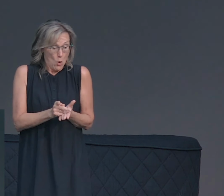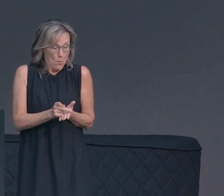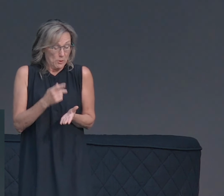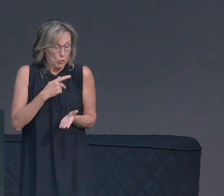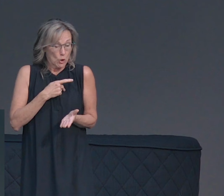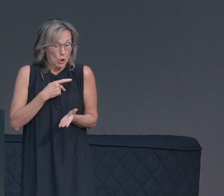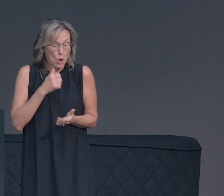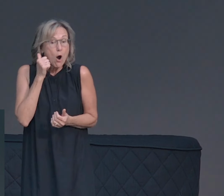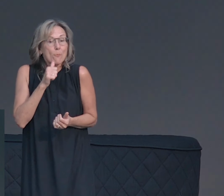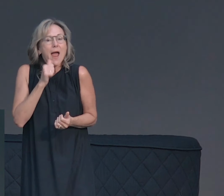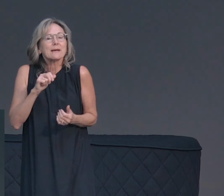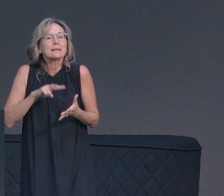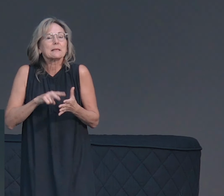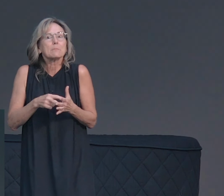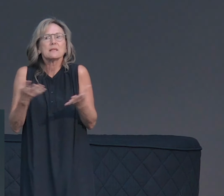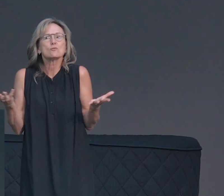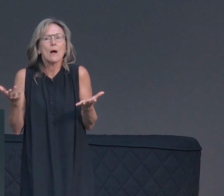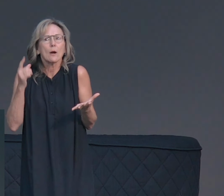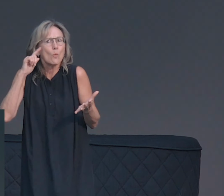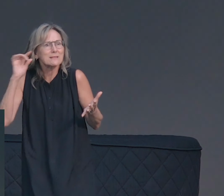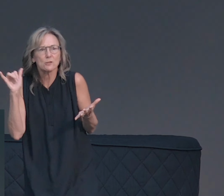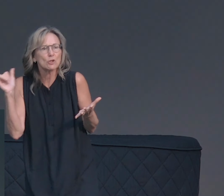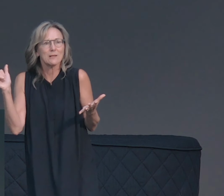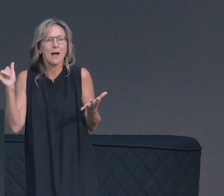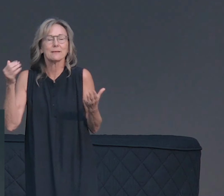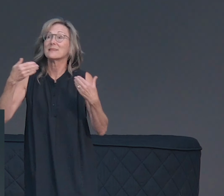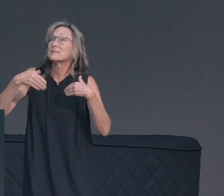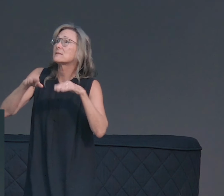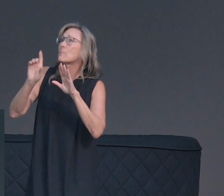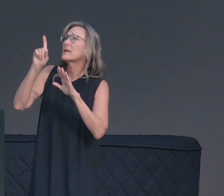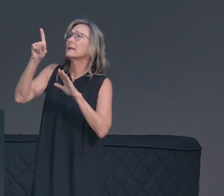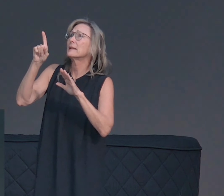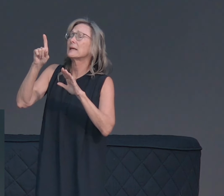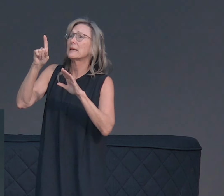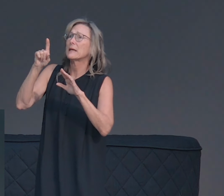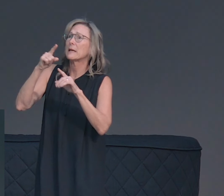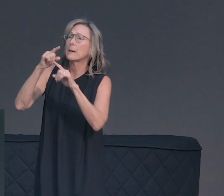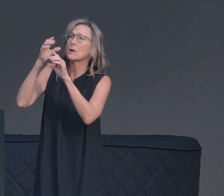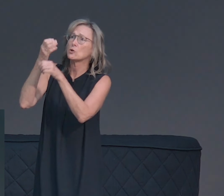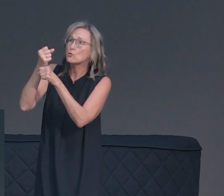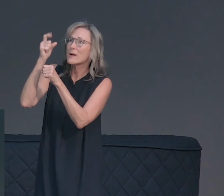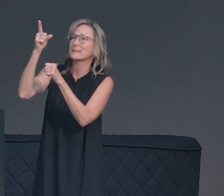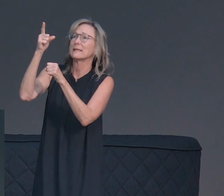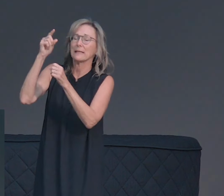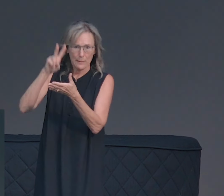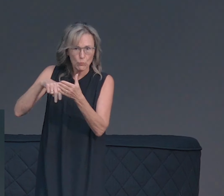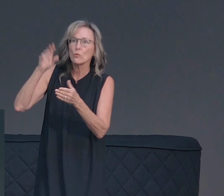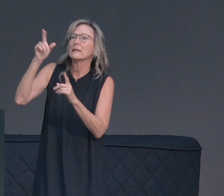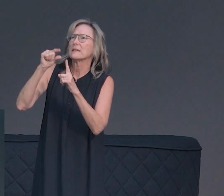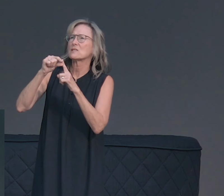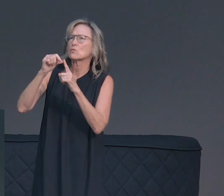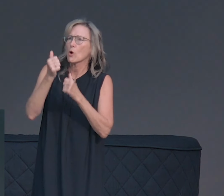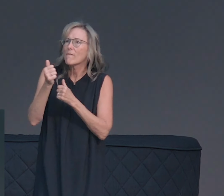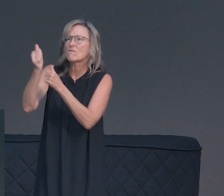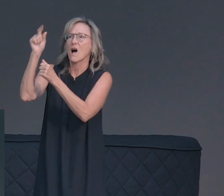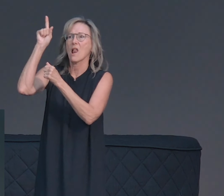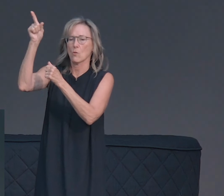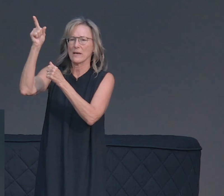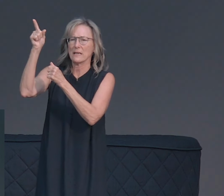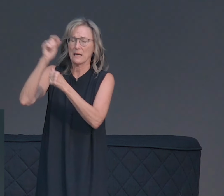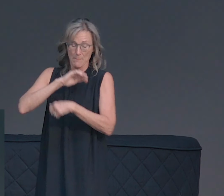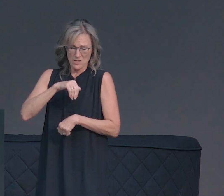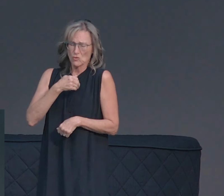means submitting to God's word, relying on God's wisdom, and following His Spirit. It's a soul that is a